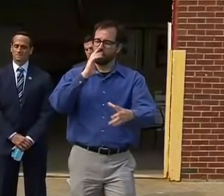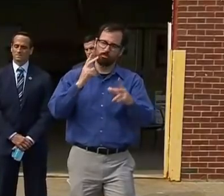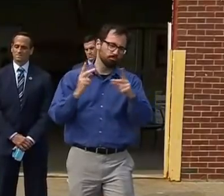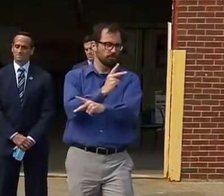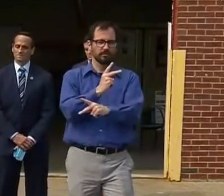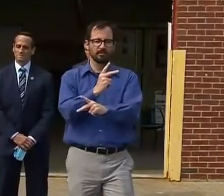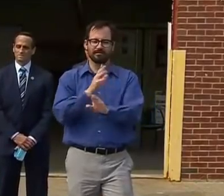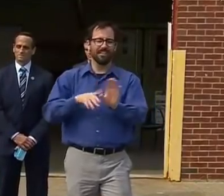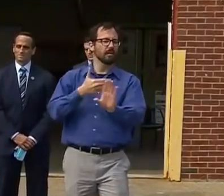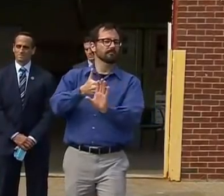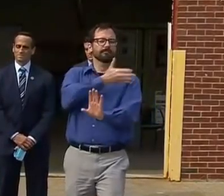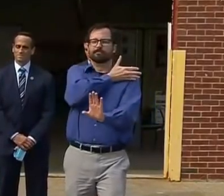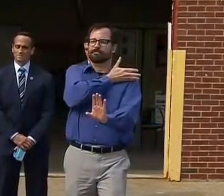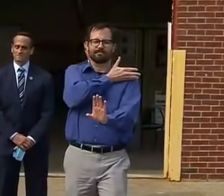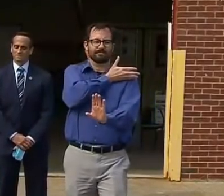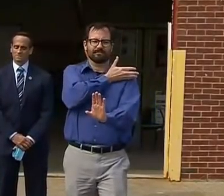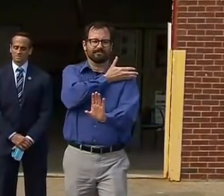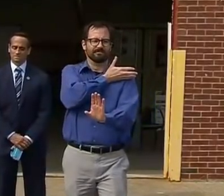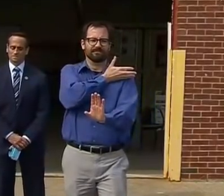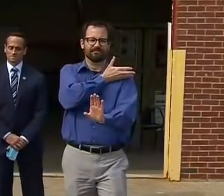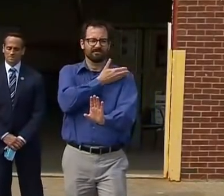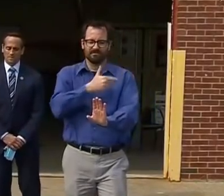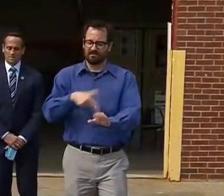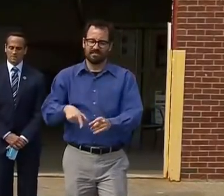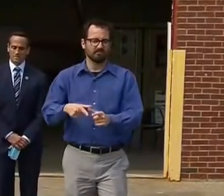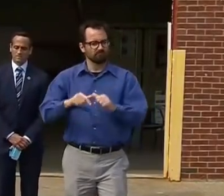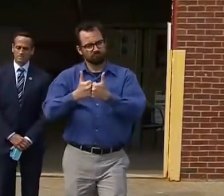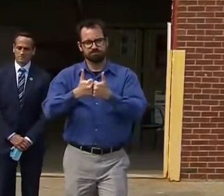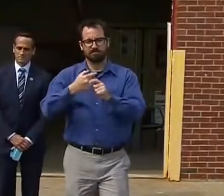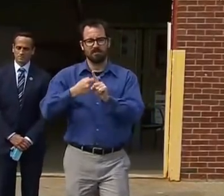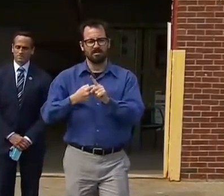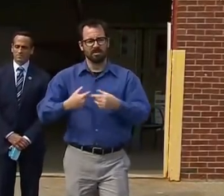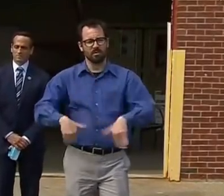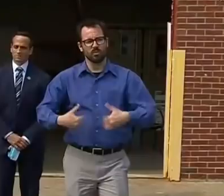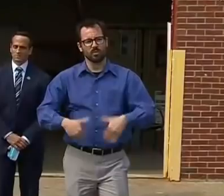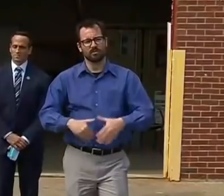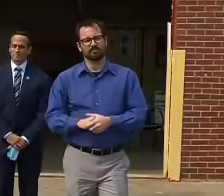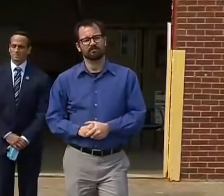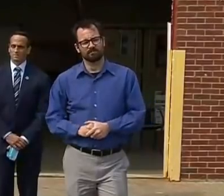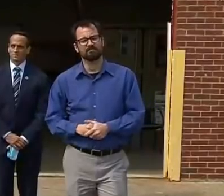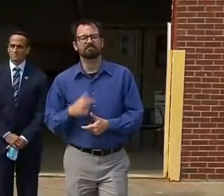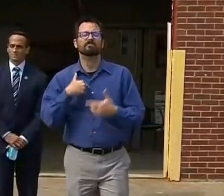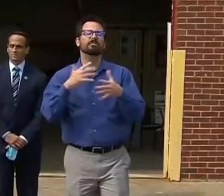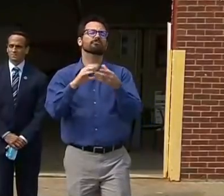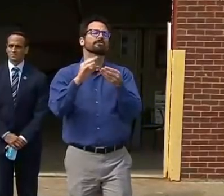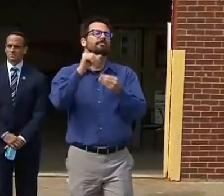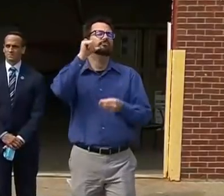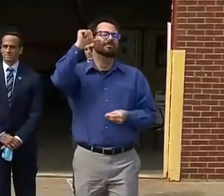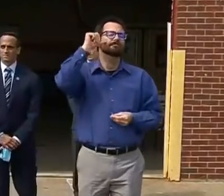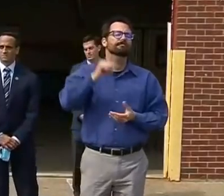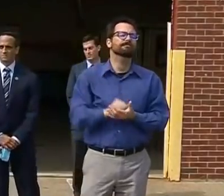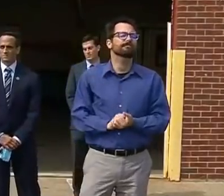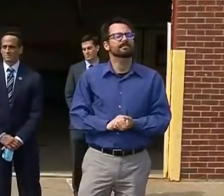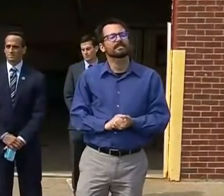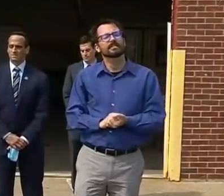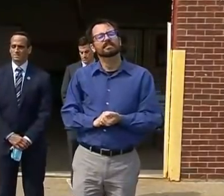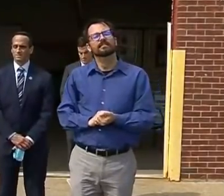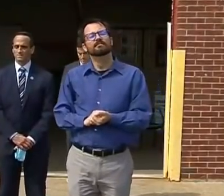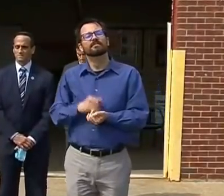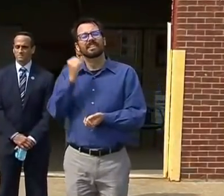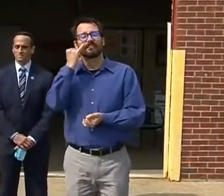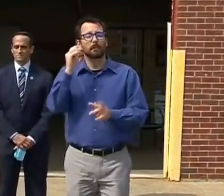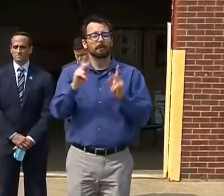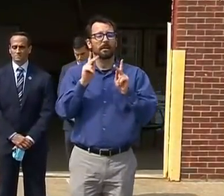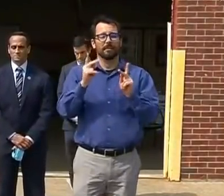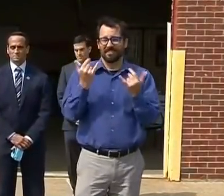one of the things I said yesterday, if in this Holy Week people need to pray, I would urge them to pray for a